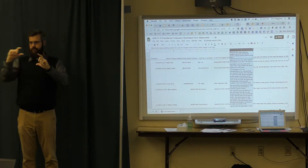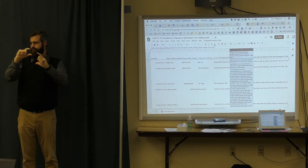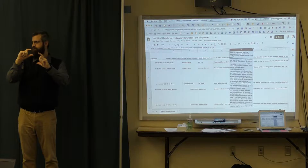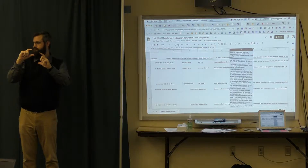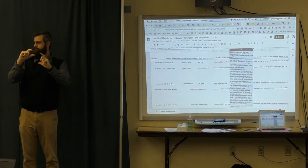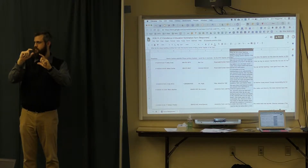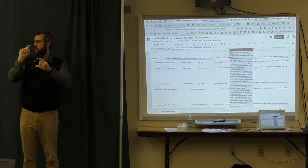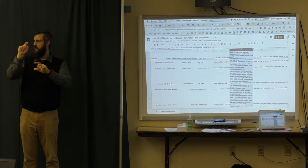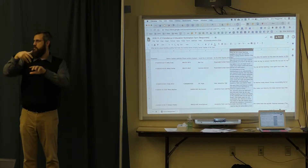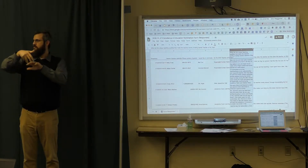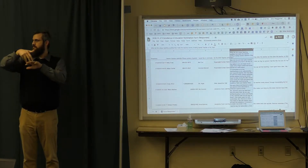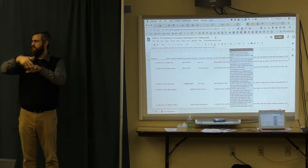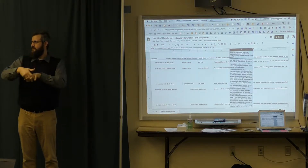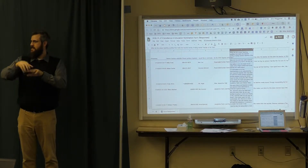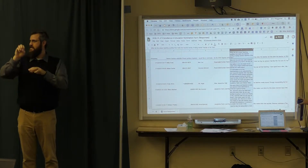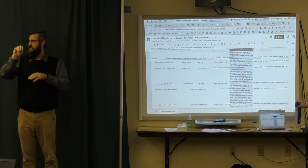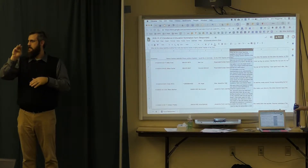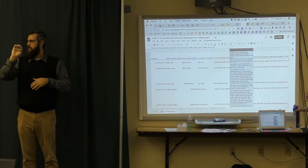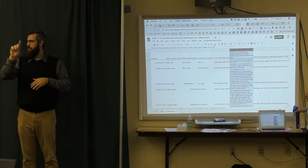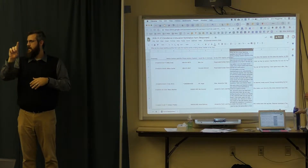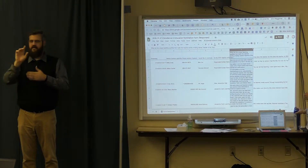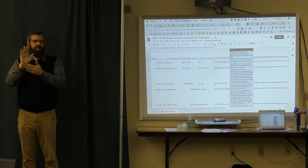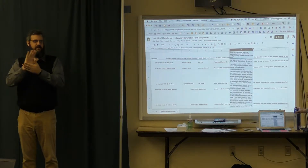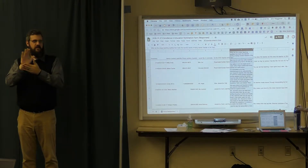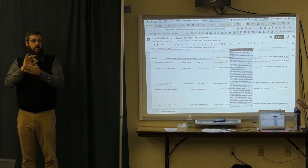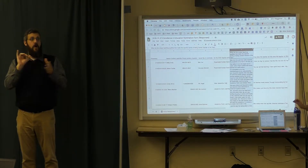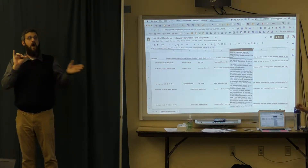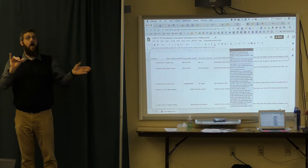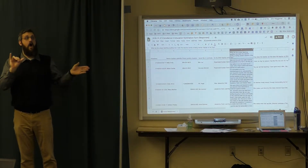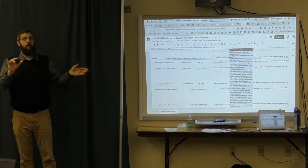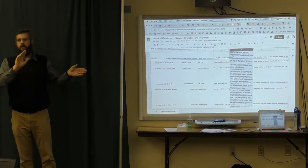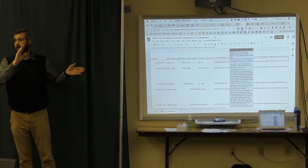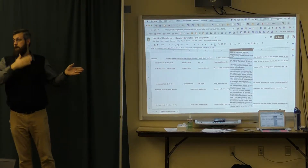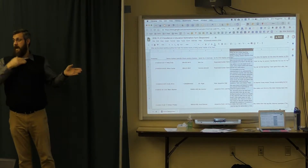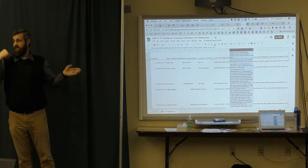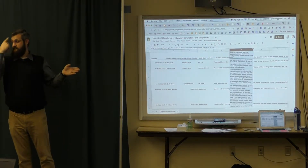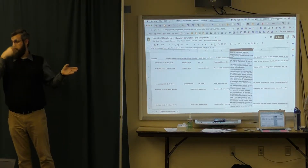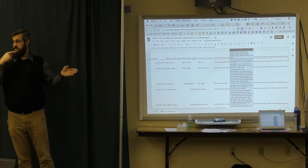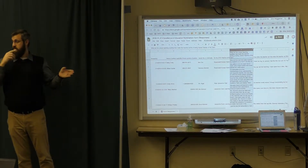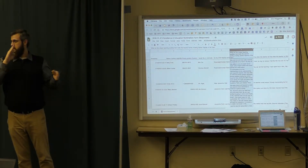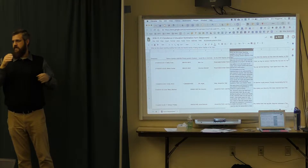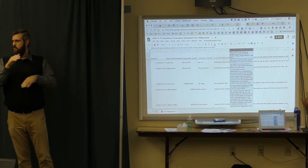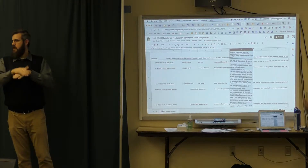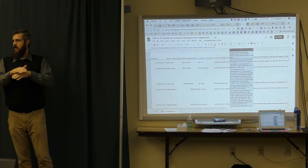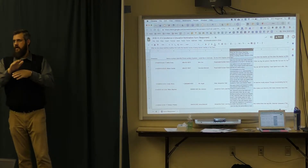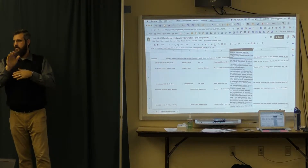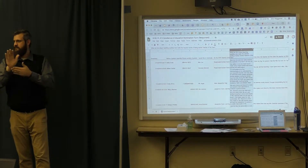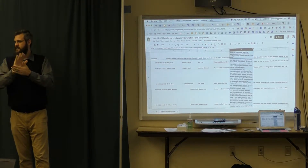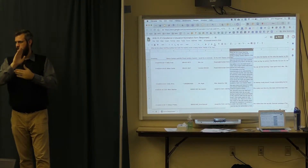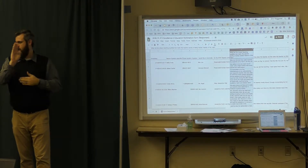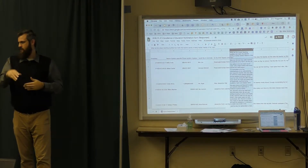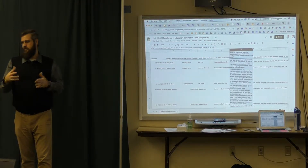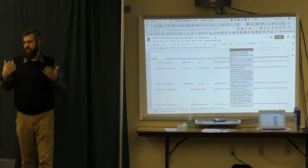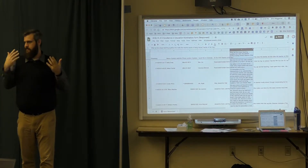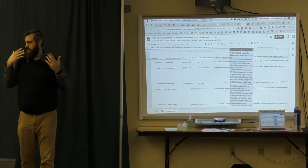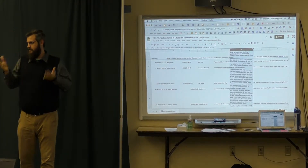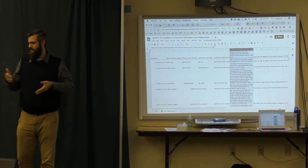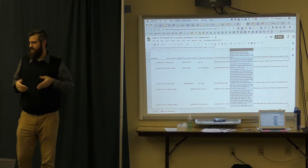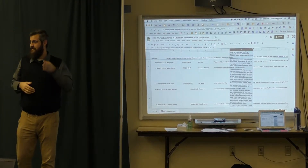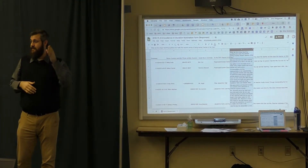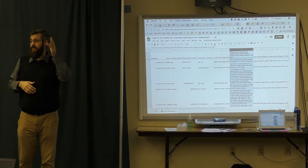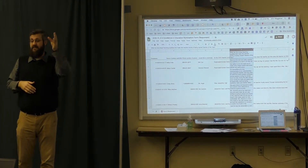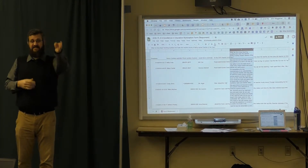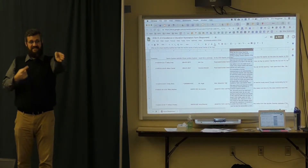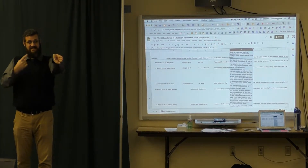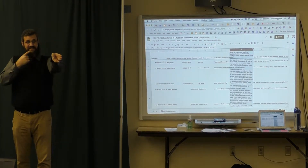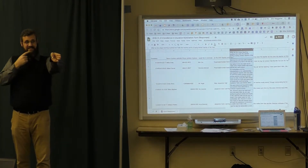video. Oh, good. Feature. Okay. I literally never put my face on there, so. Well, Yeah, I know. Wait, this is not sharing